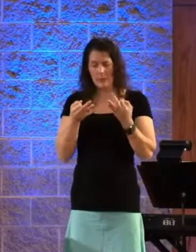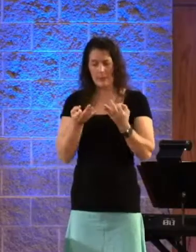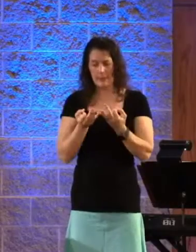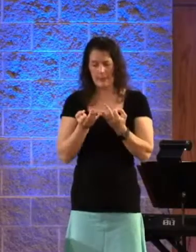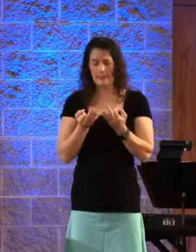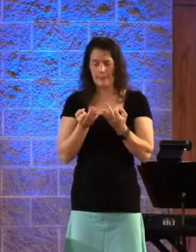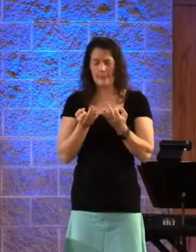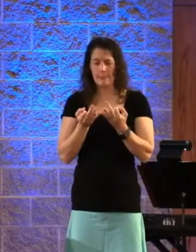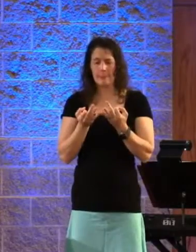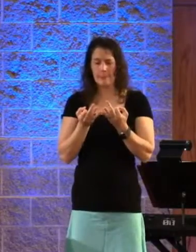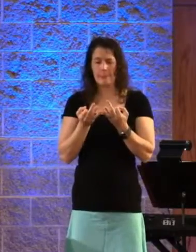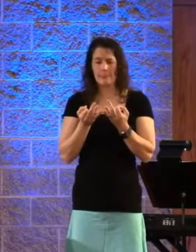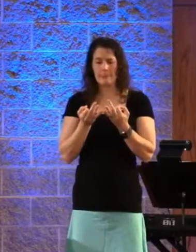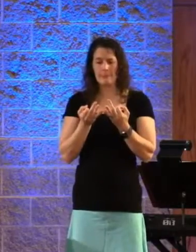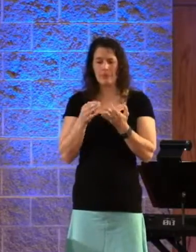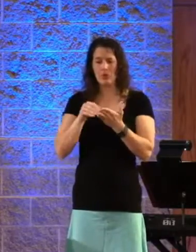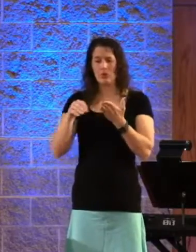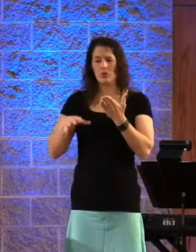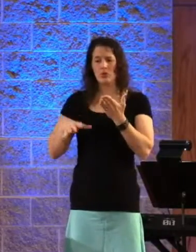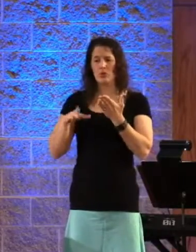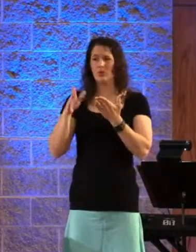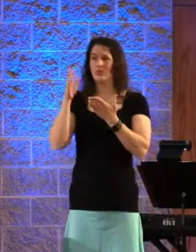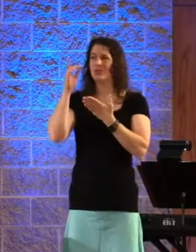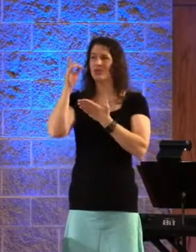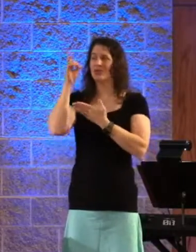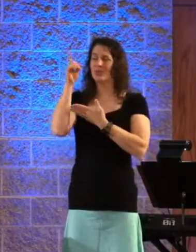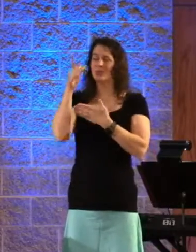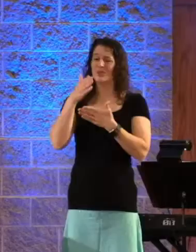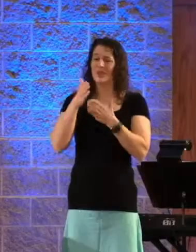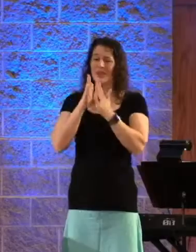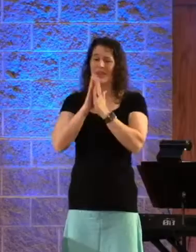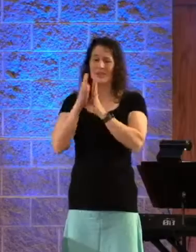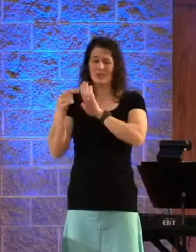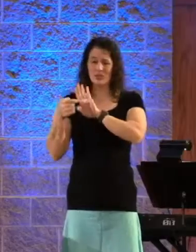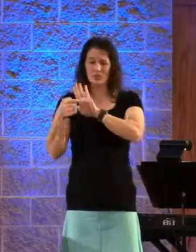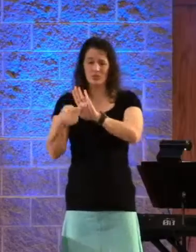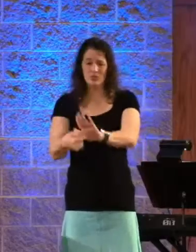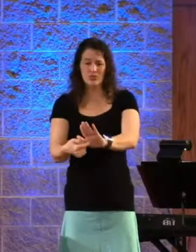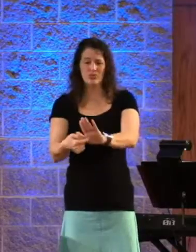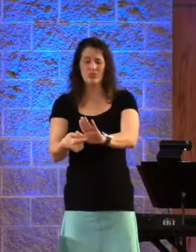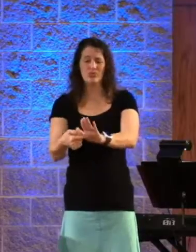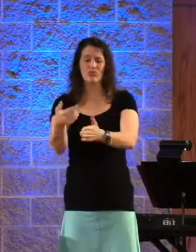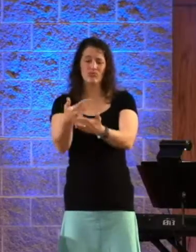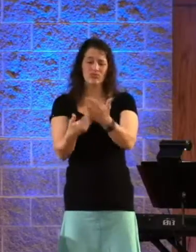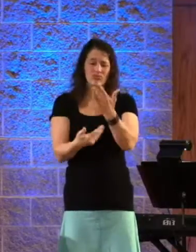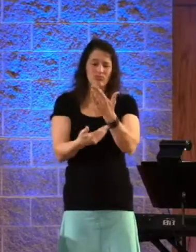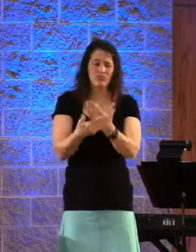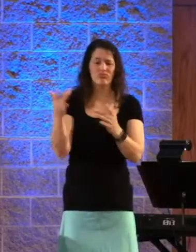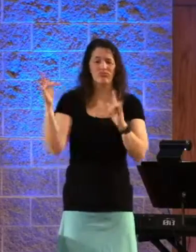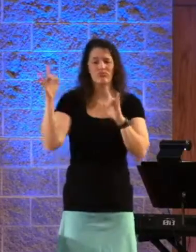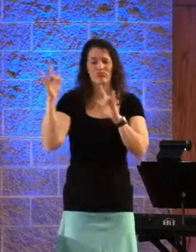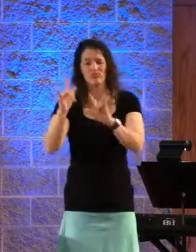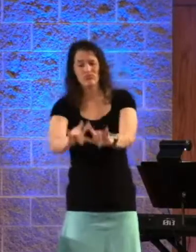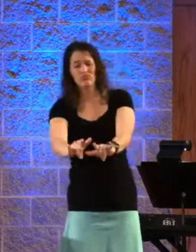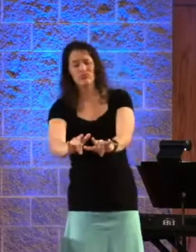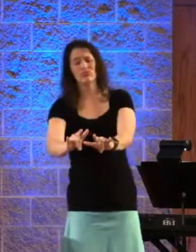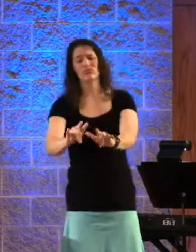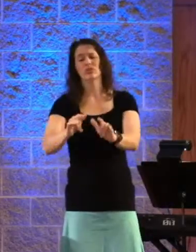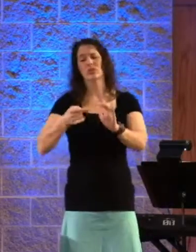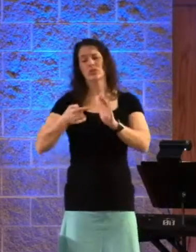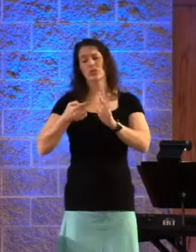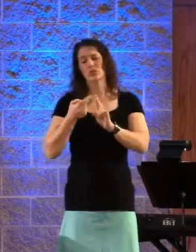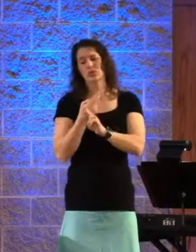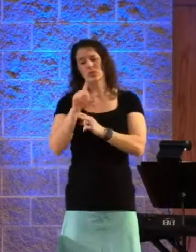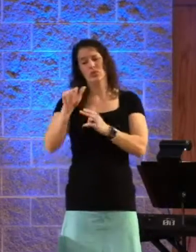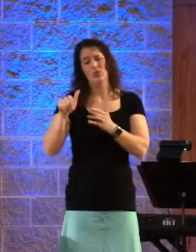and these students to you and ask that you would reveal yourself to them, that you would comfort them, and you would use all things to bring glory